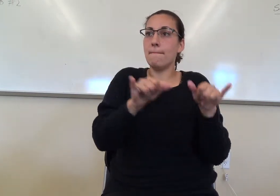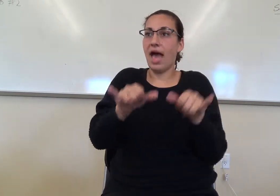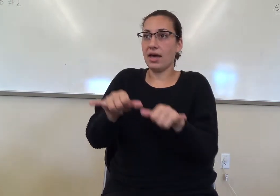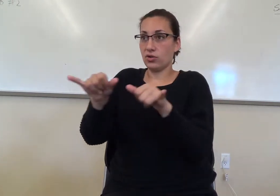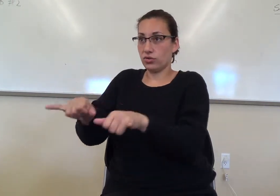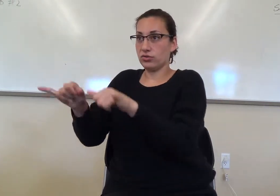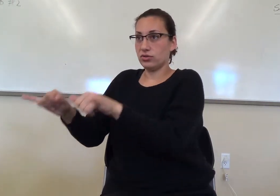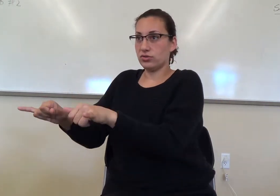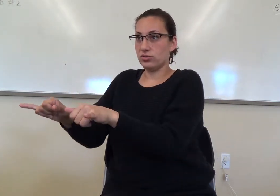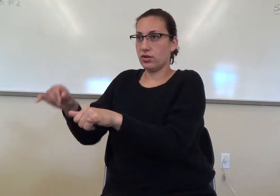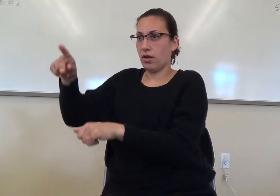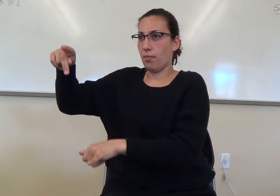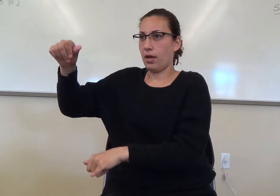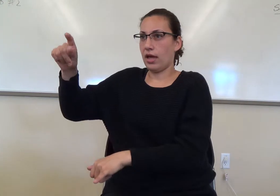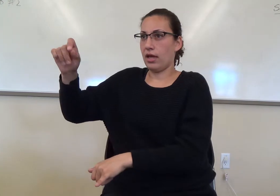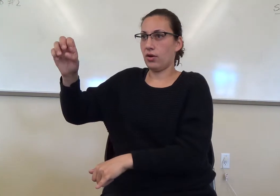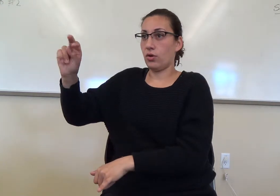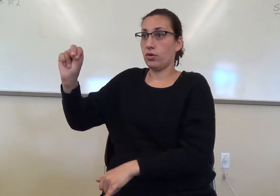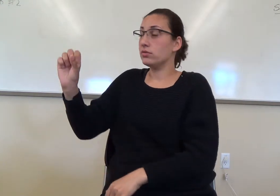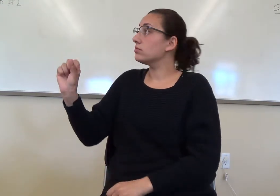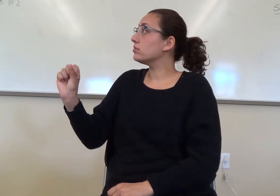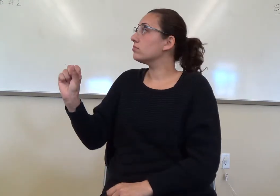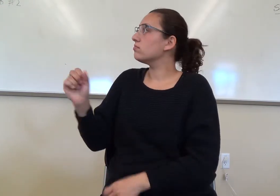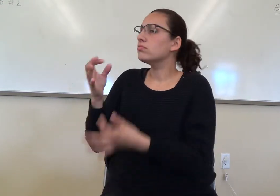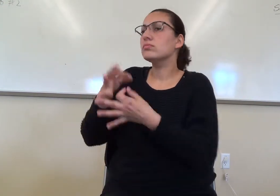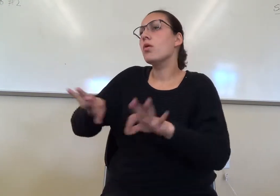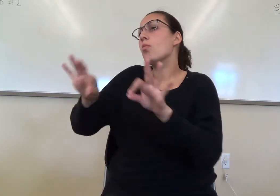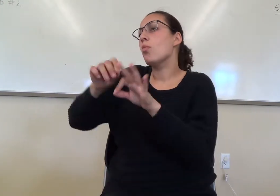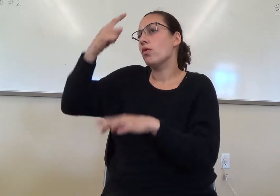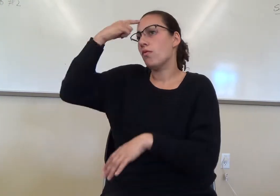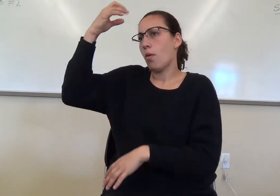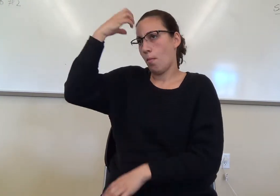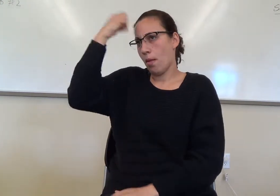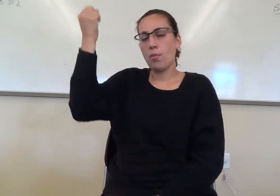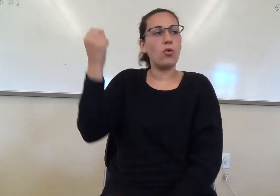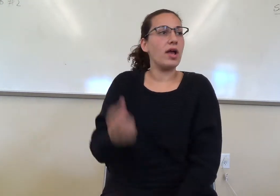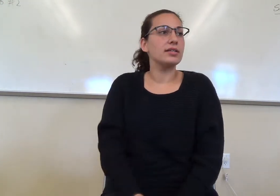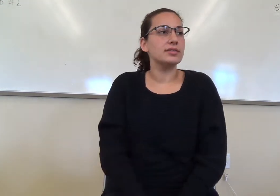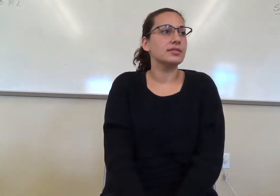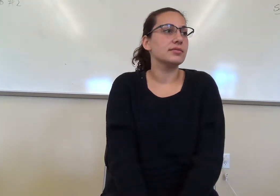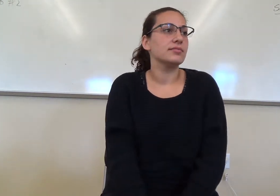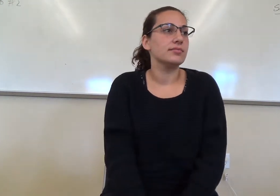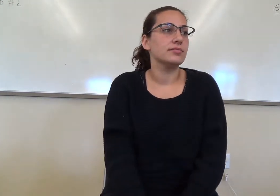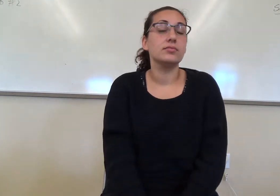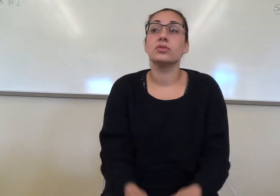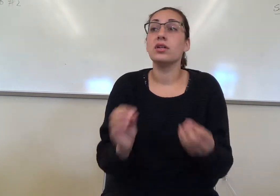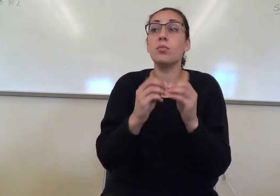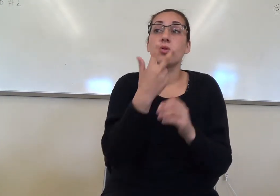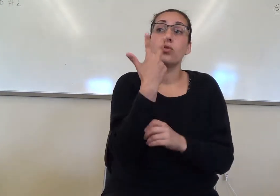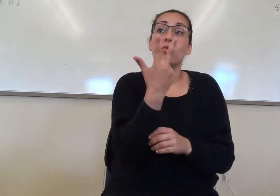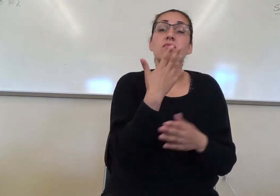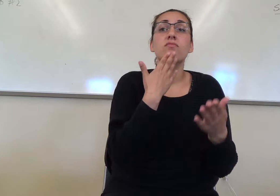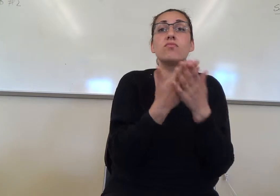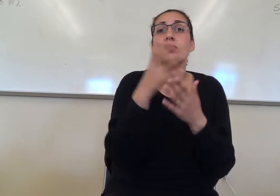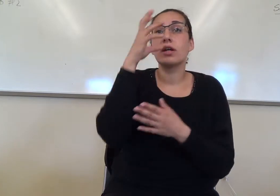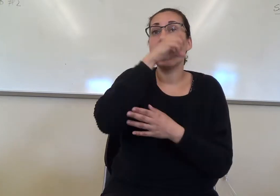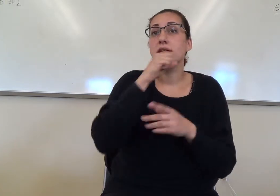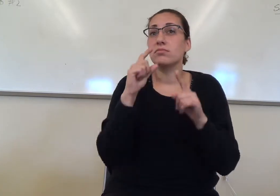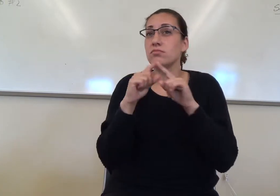it's crucial to all kinds of memory work. So 3 is a good guess, okay? But